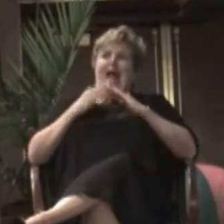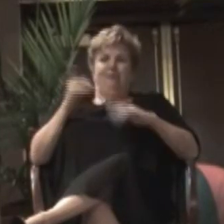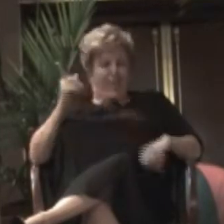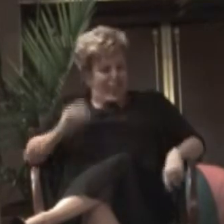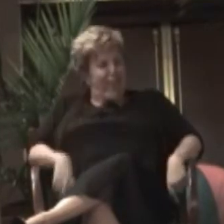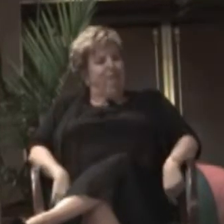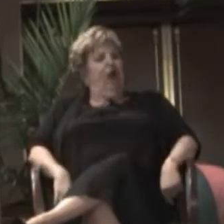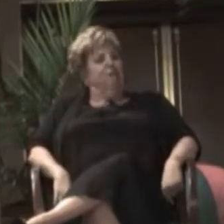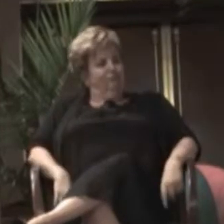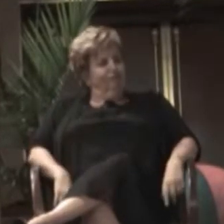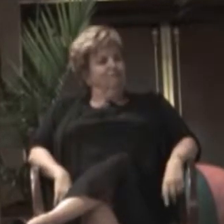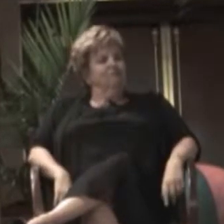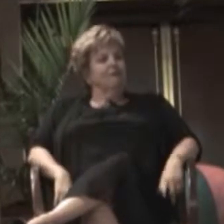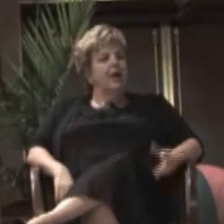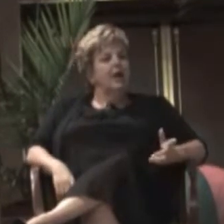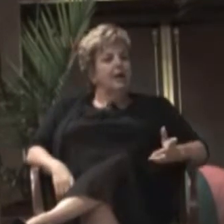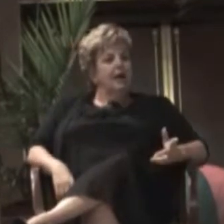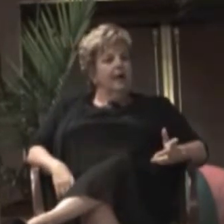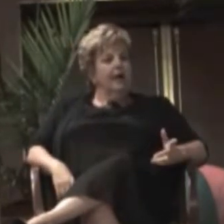I think it just made the list again.